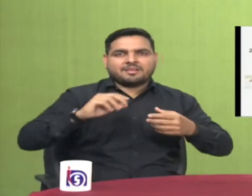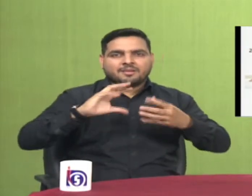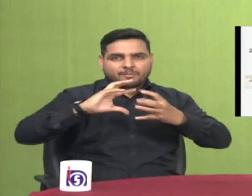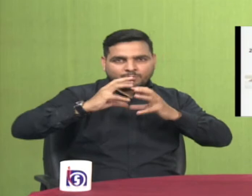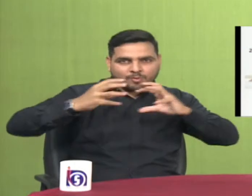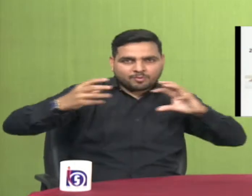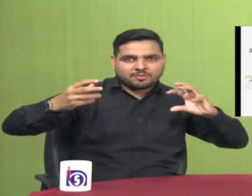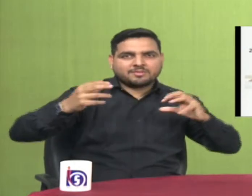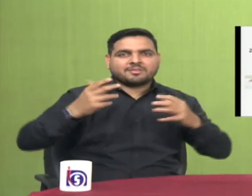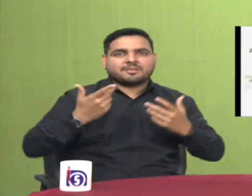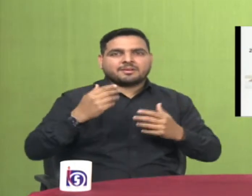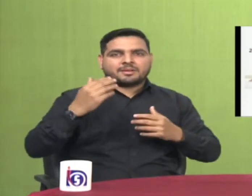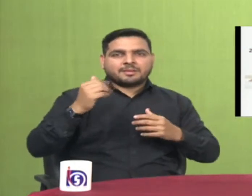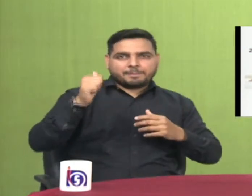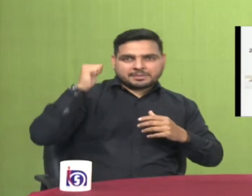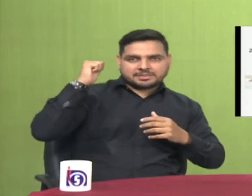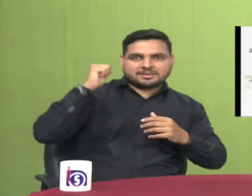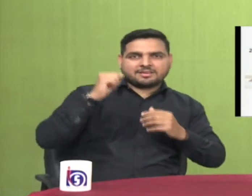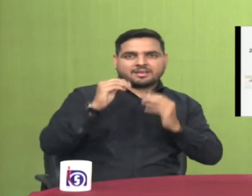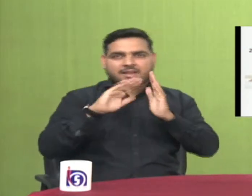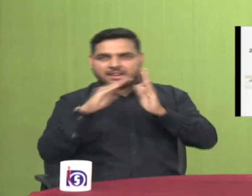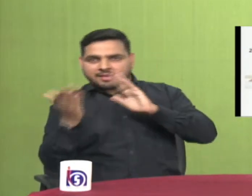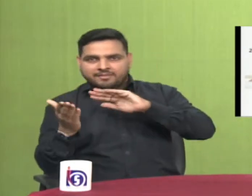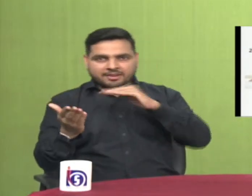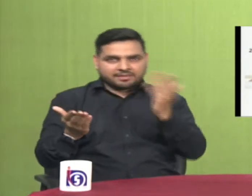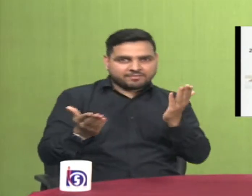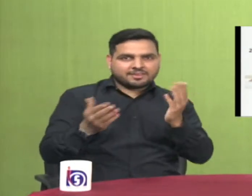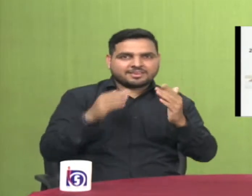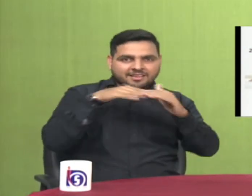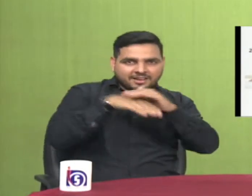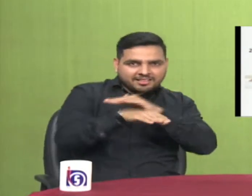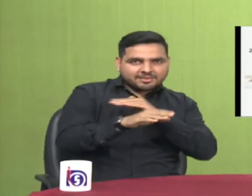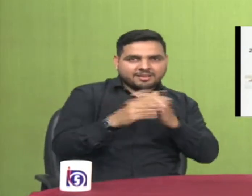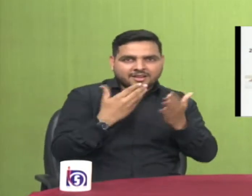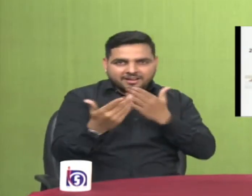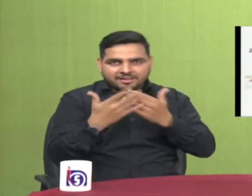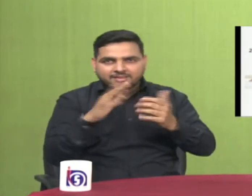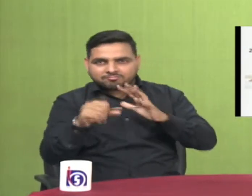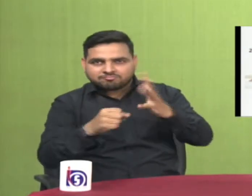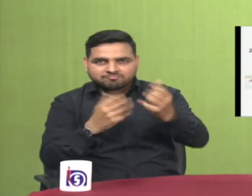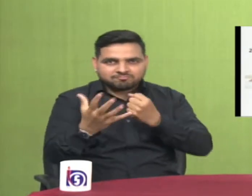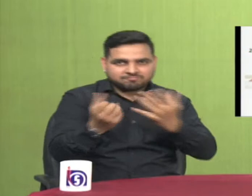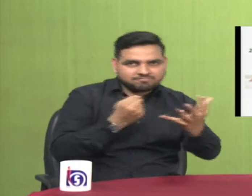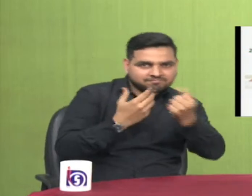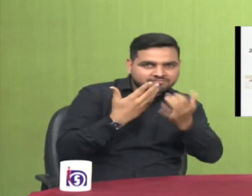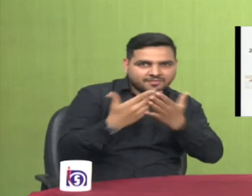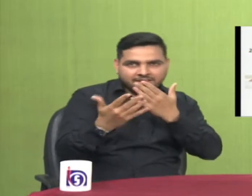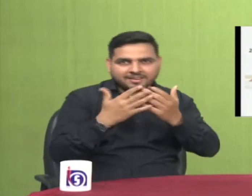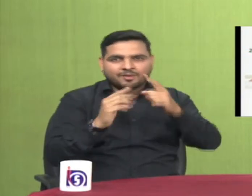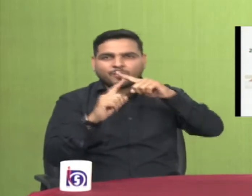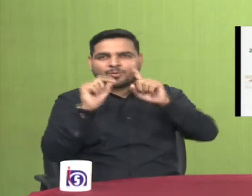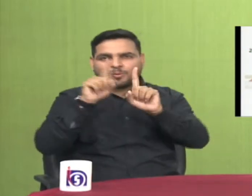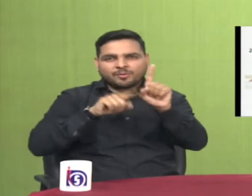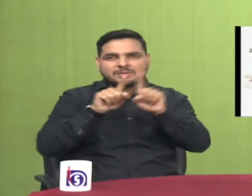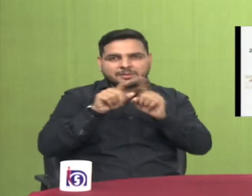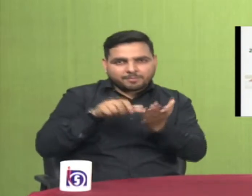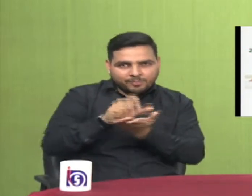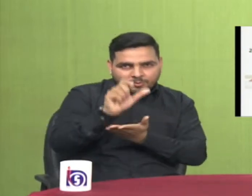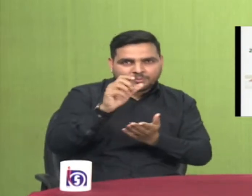and stares at a bright object, rolls from back to side, and begin to